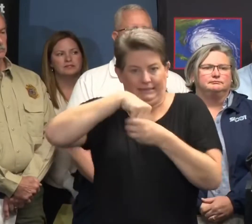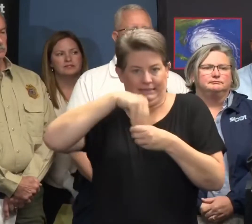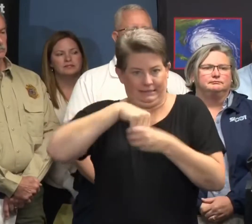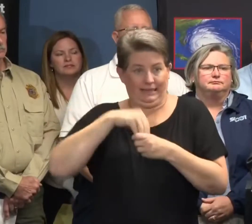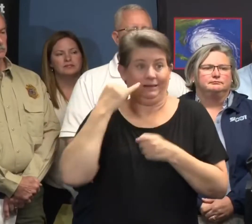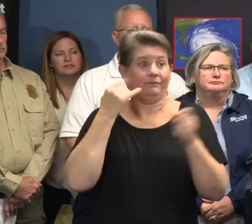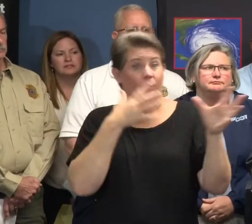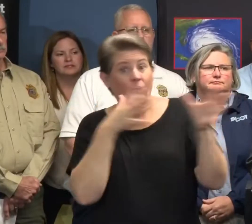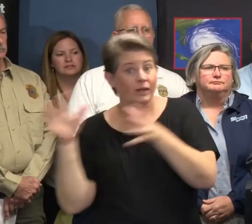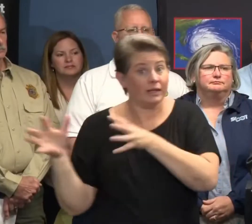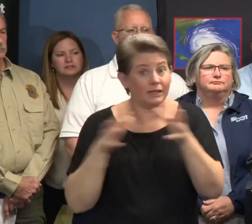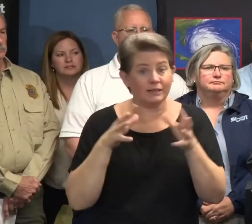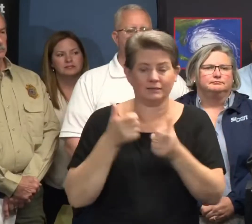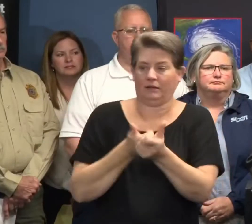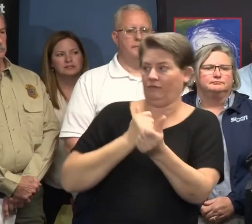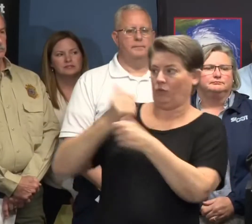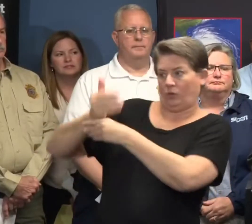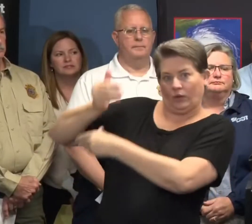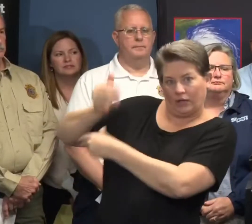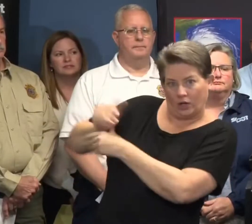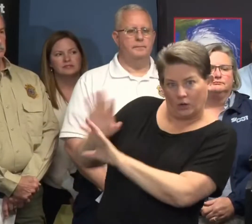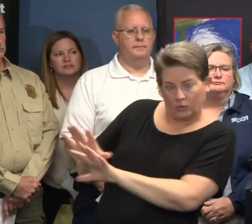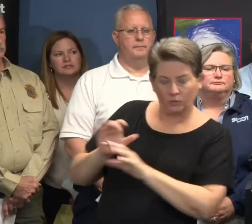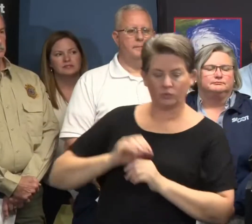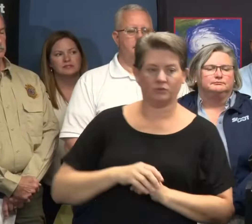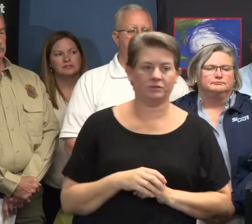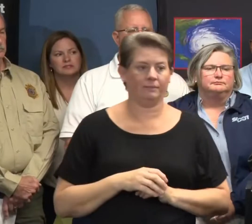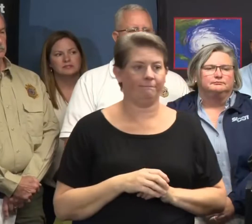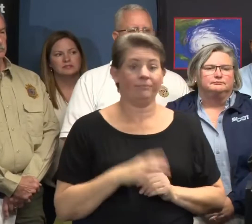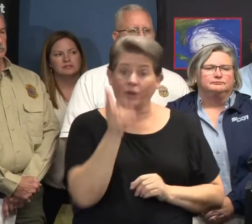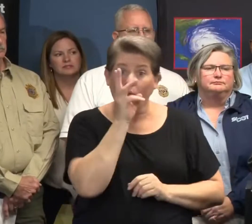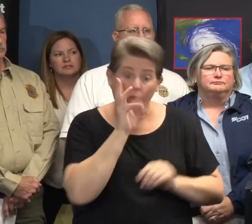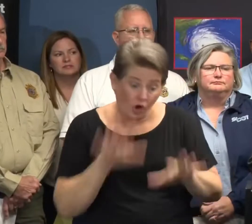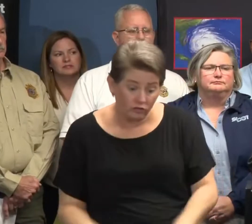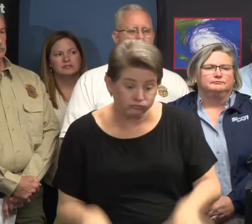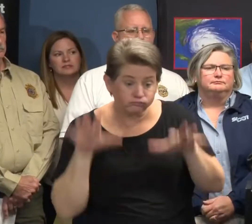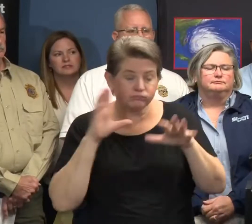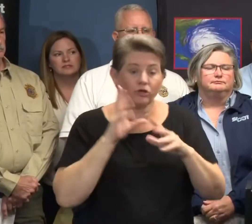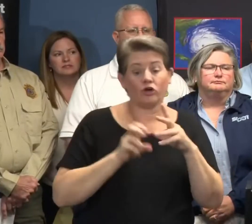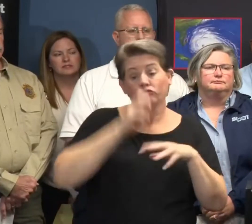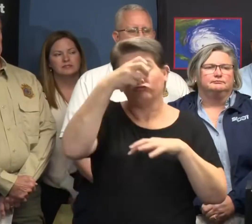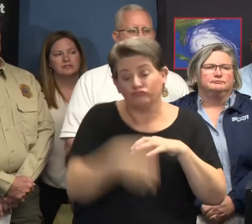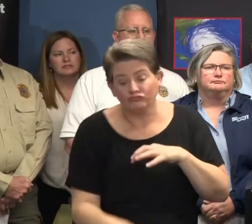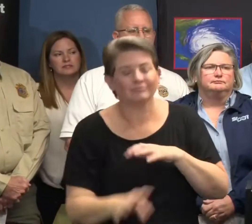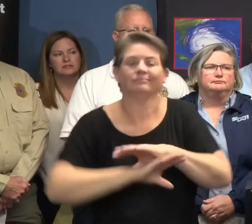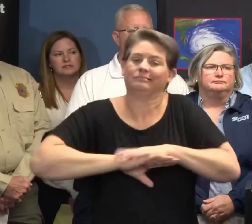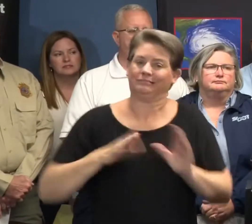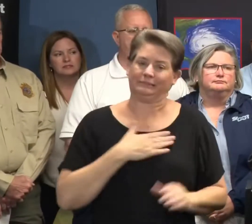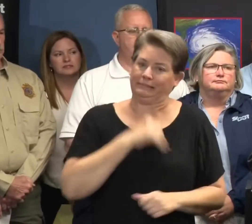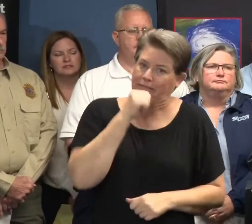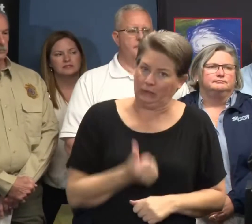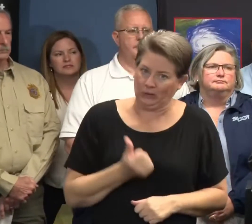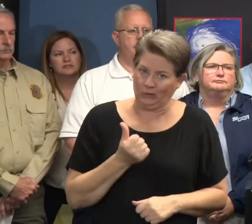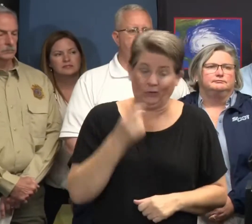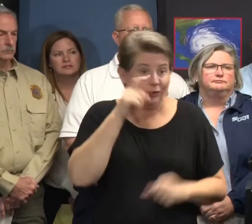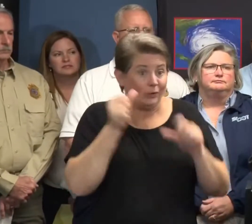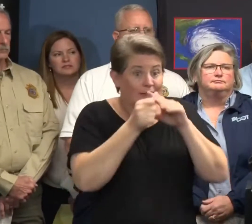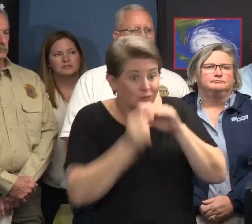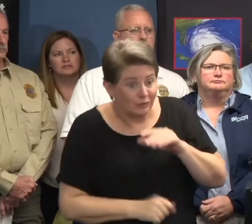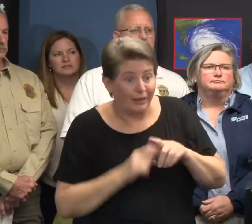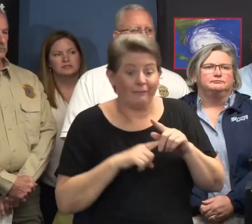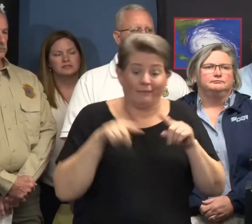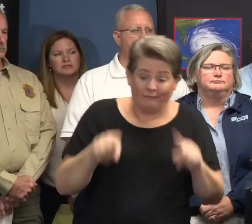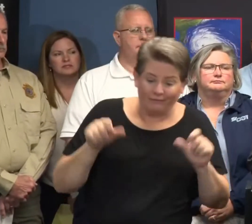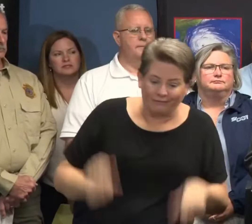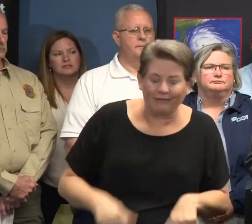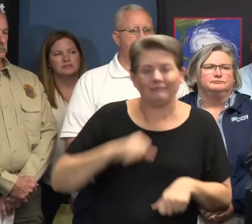are blowing hard, be away from windows. Stay out of the floodwaters. The floodwaters not only have a risk of drowning, they can have